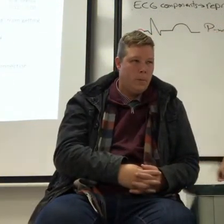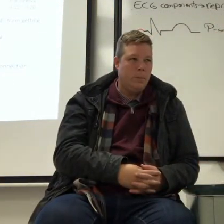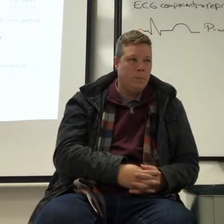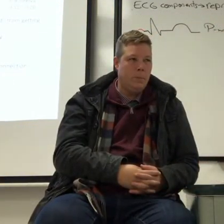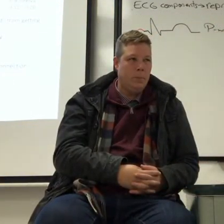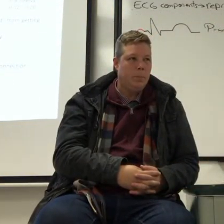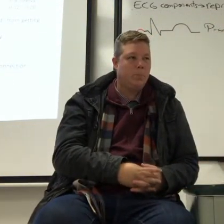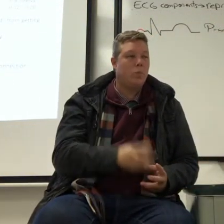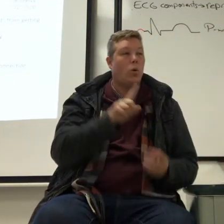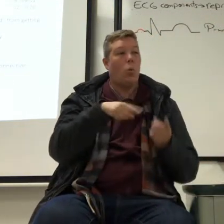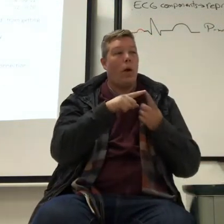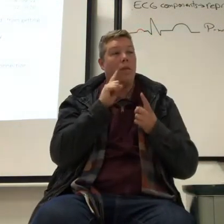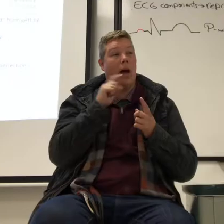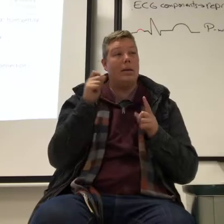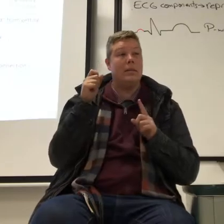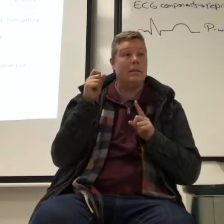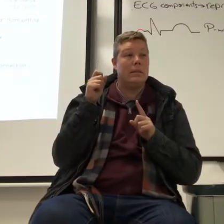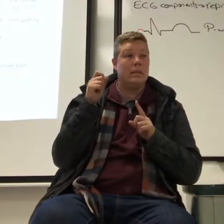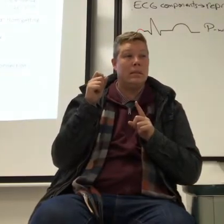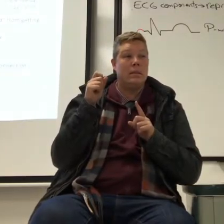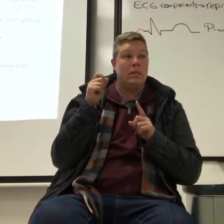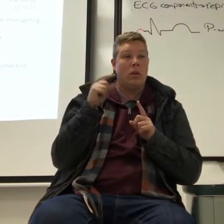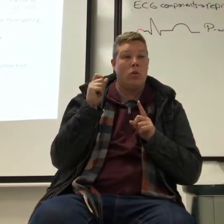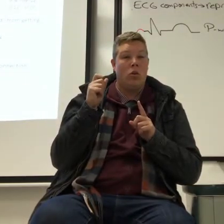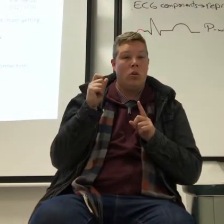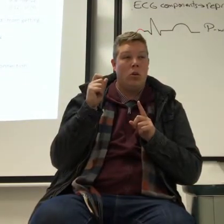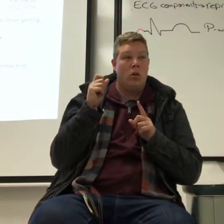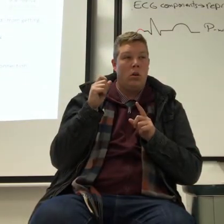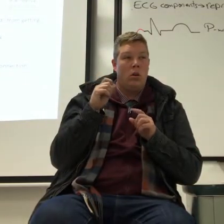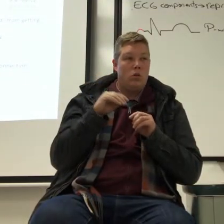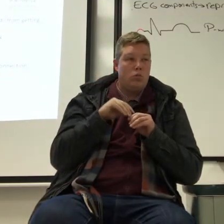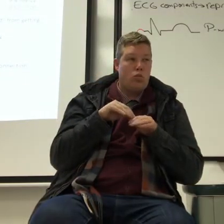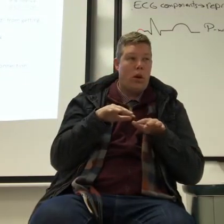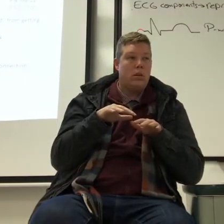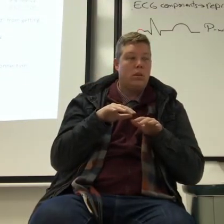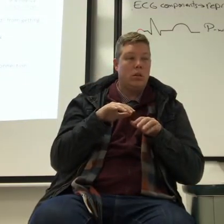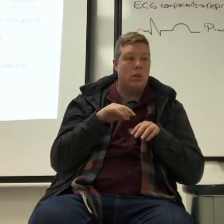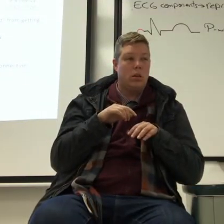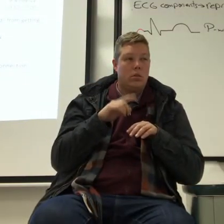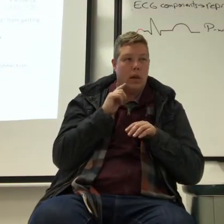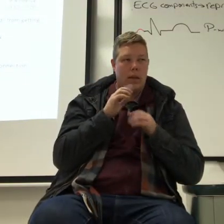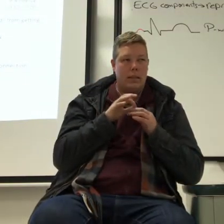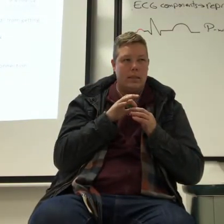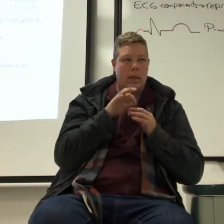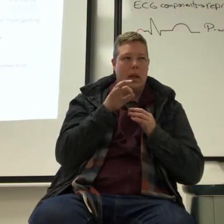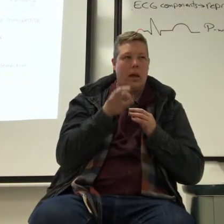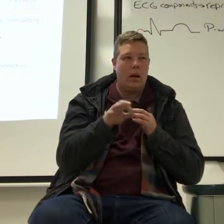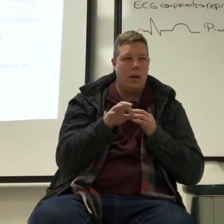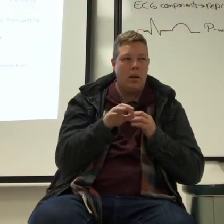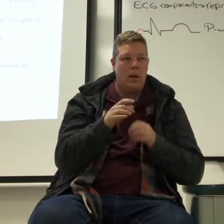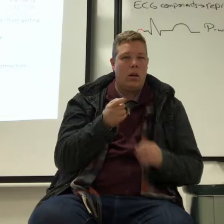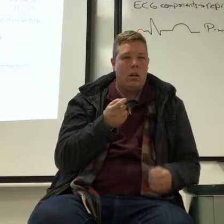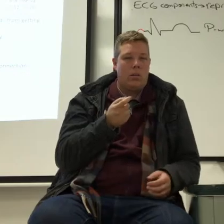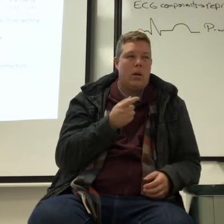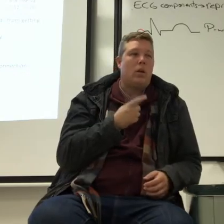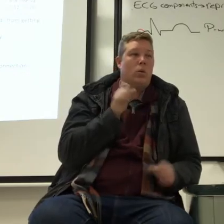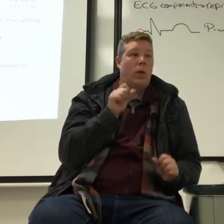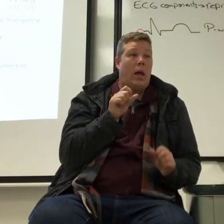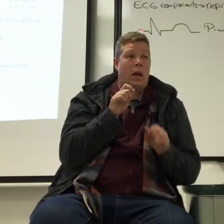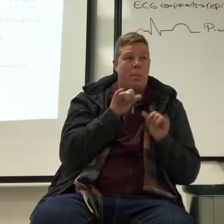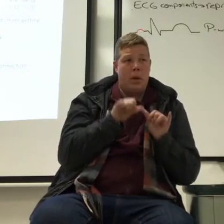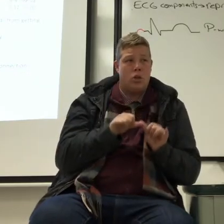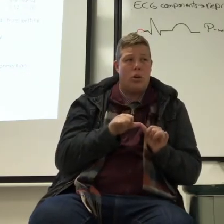So when the signal completely spreads to the AV node, there's that little delay there. And what you can measure is what's called